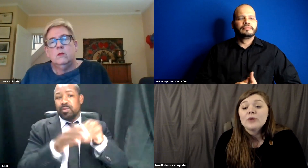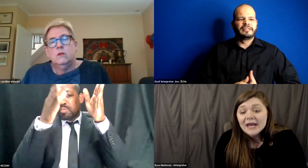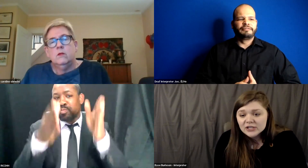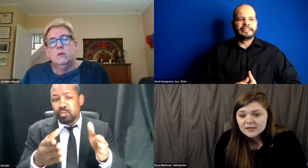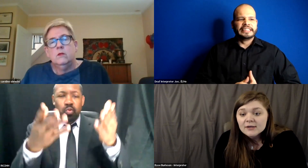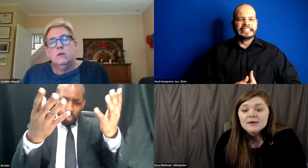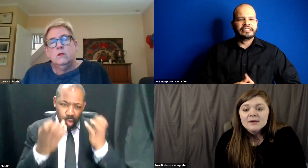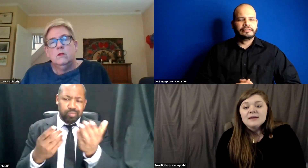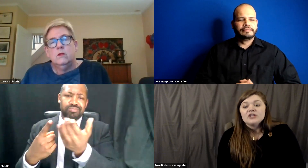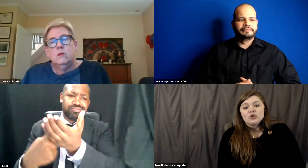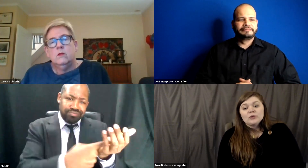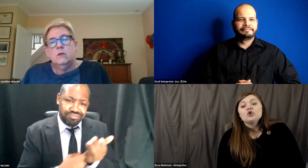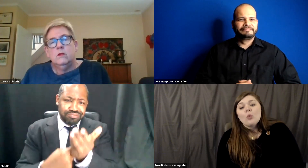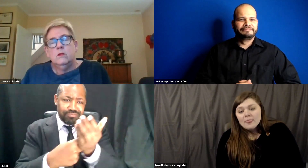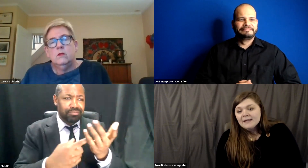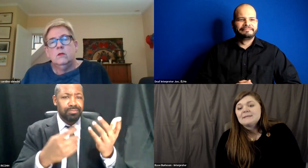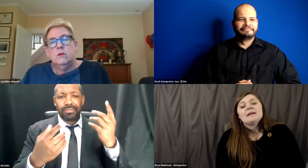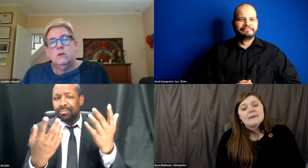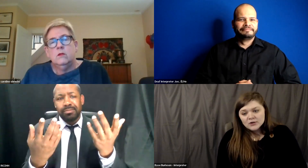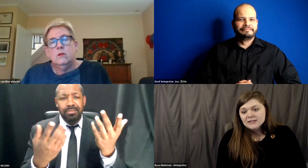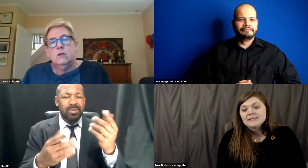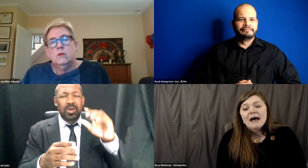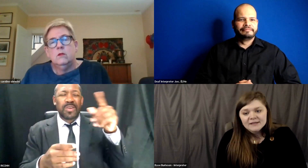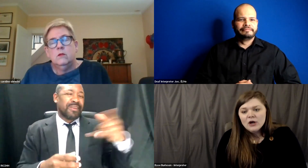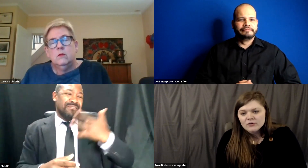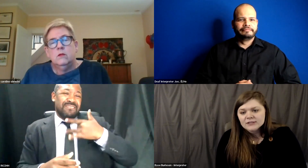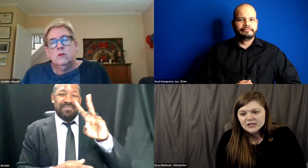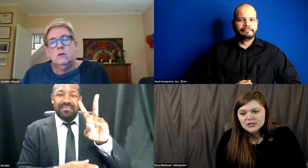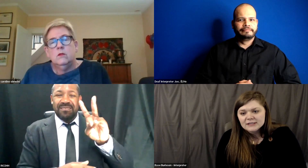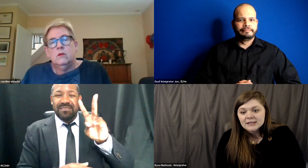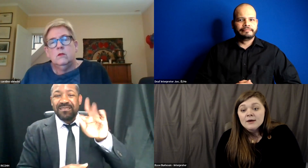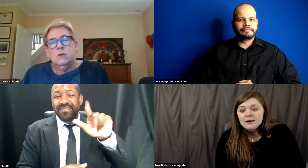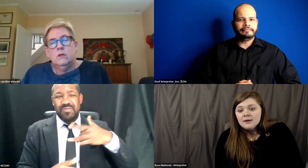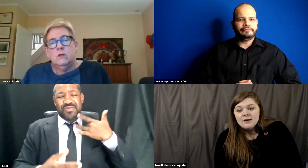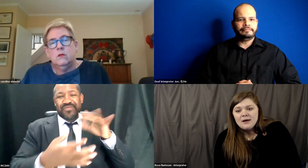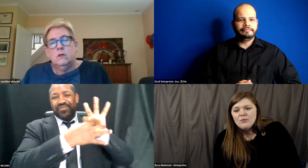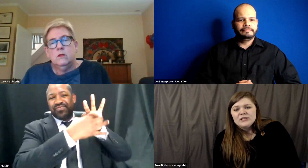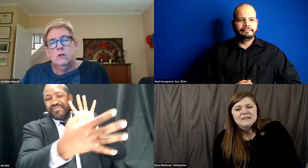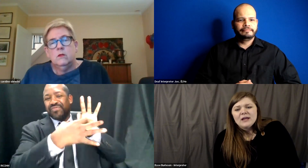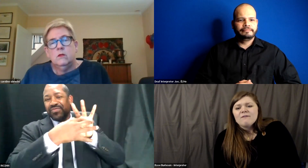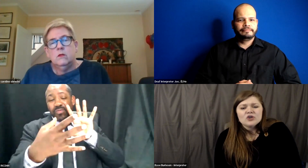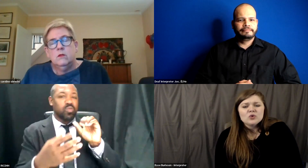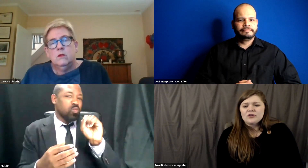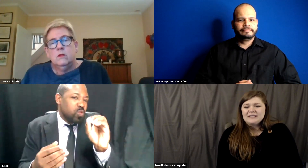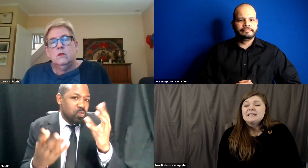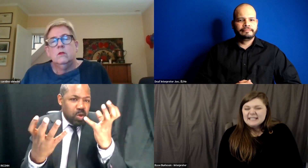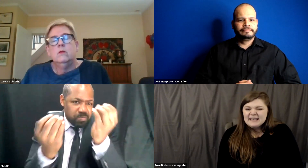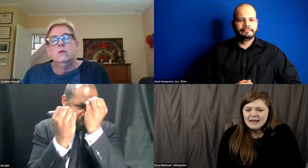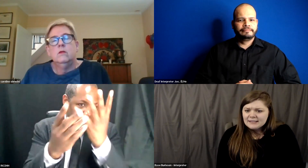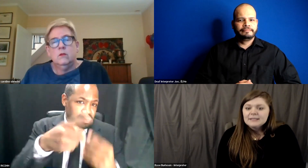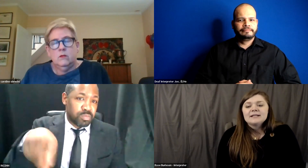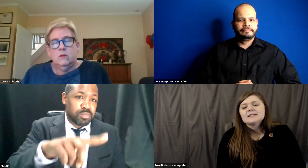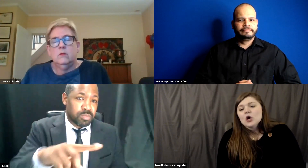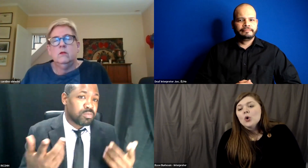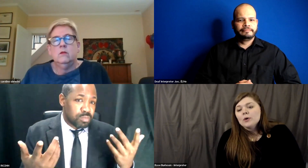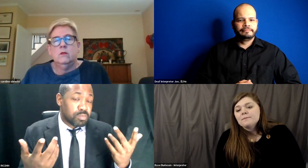find a location in June. We do want that to be in person to have these conversations. We just feel like virtual, there's a